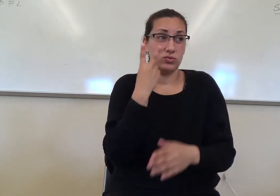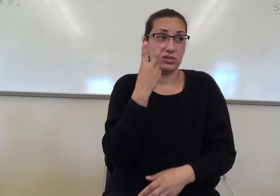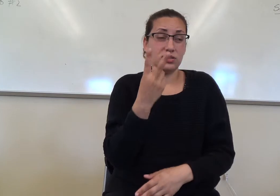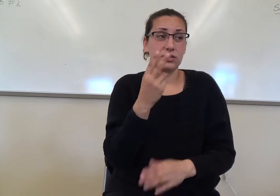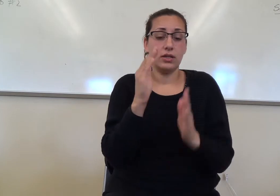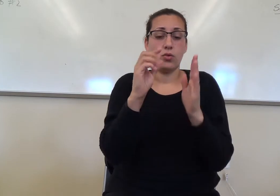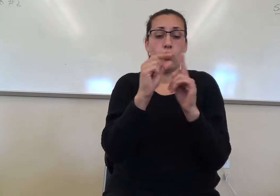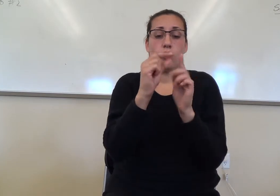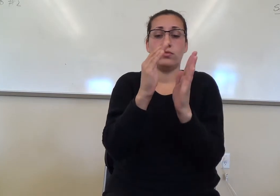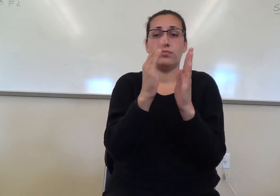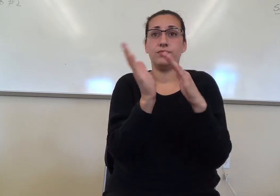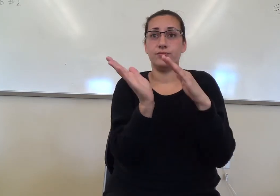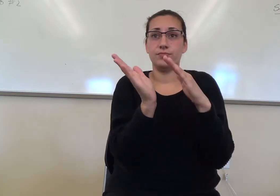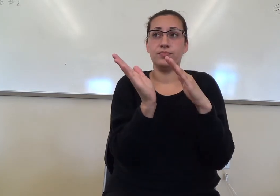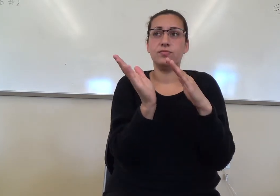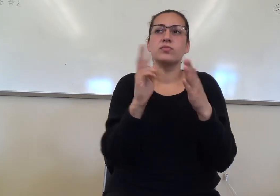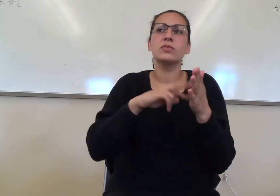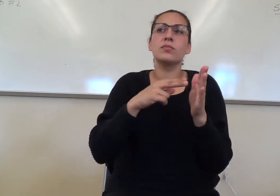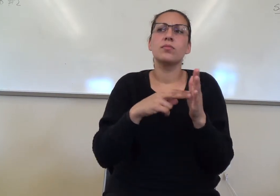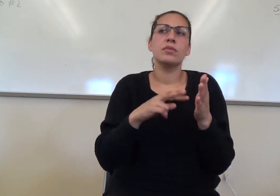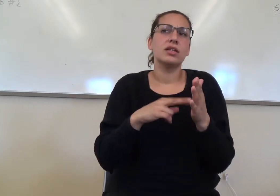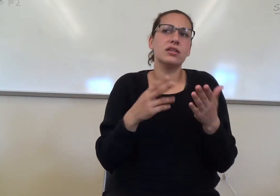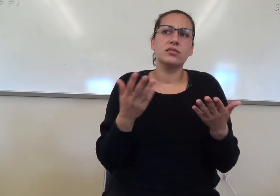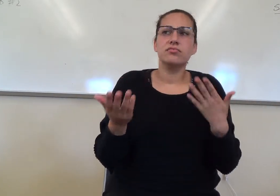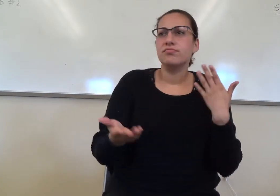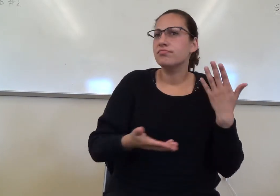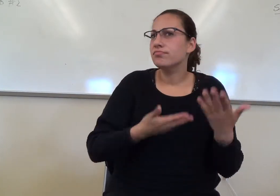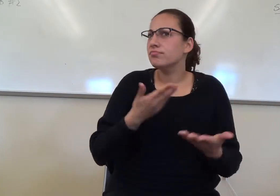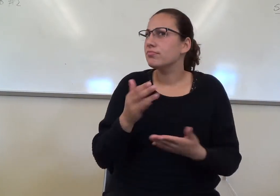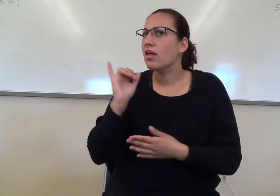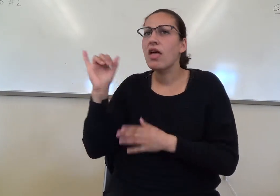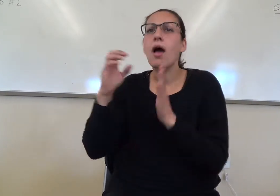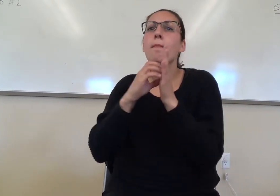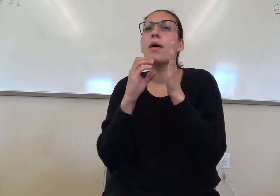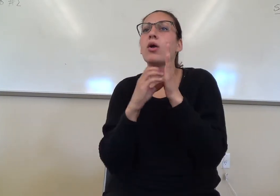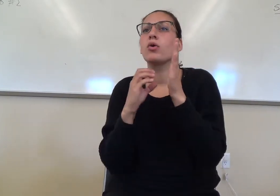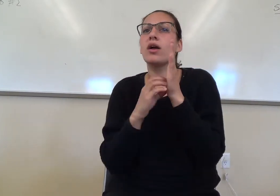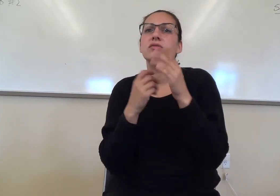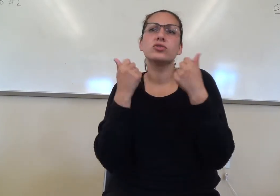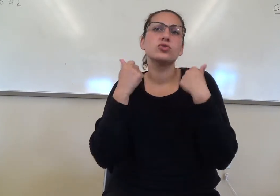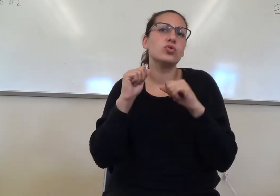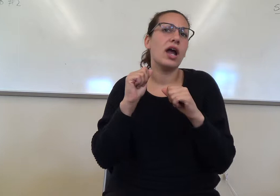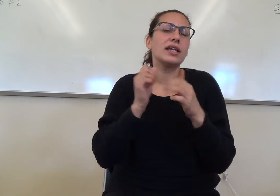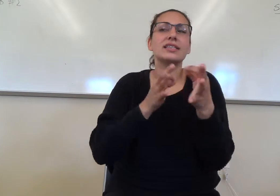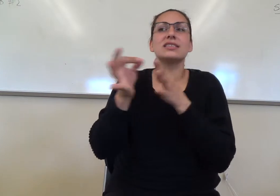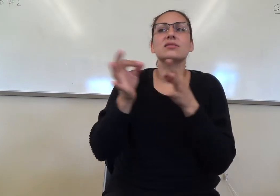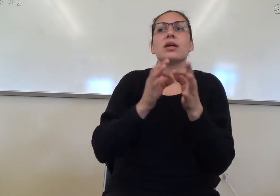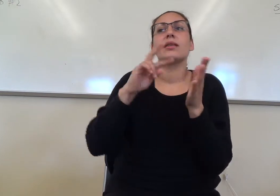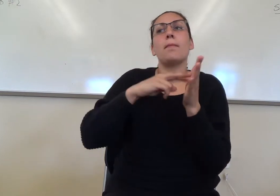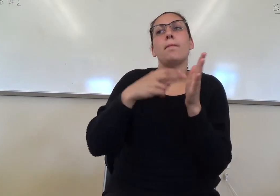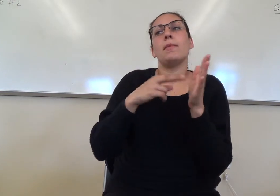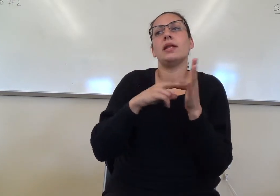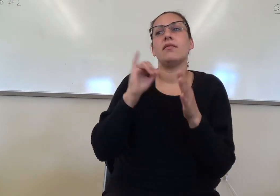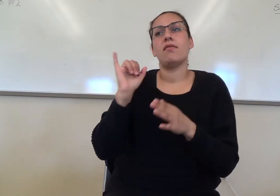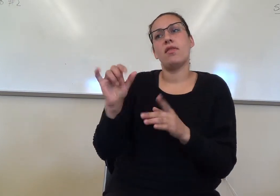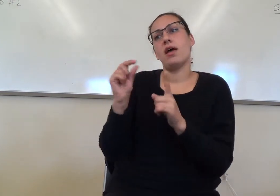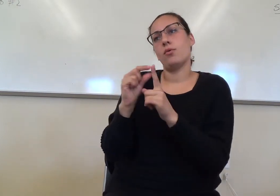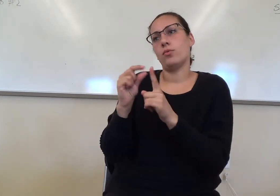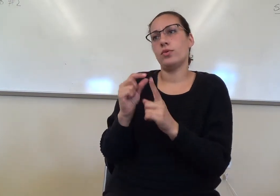chances are that this paragraph is trying to define that word. Yeah, so